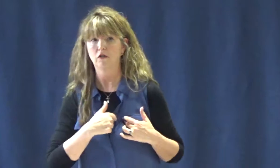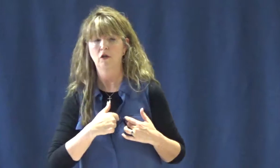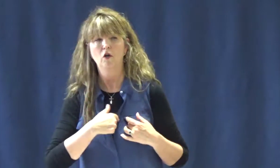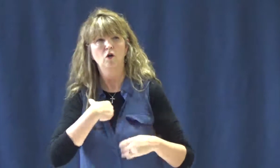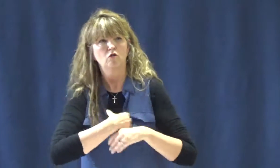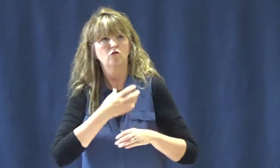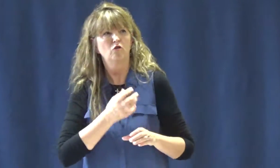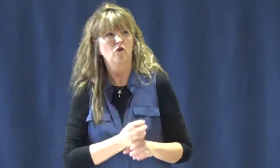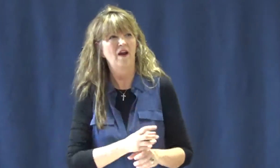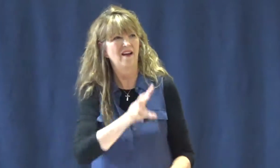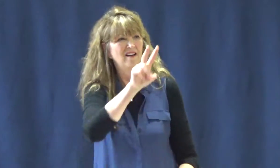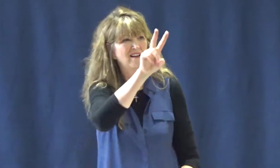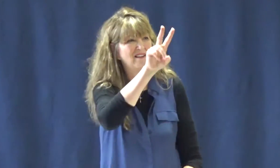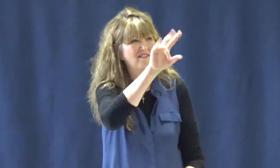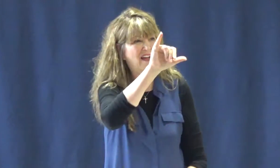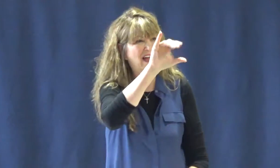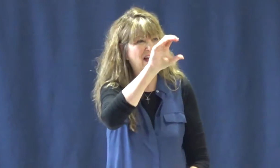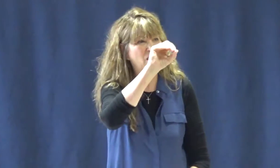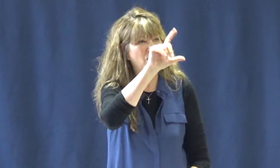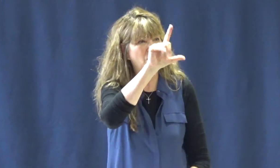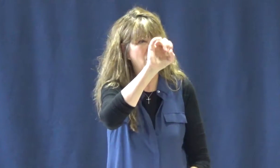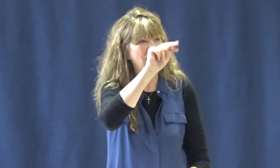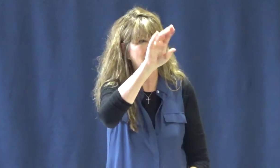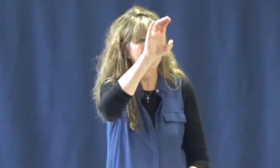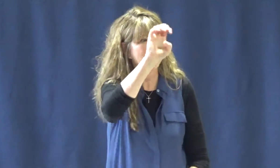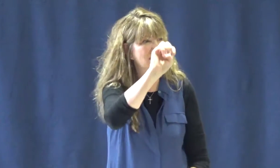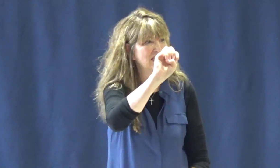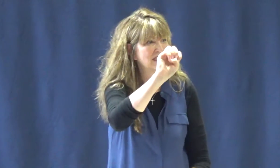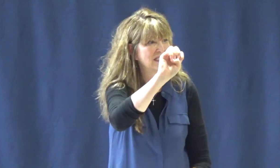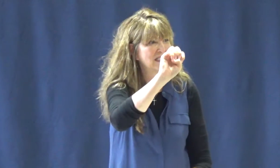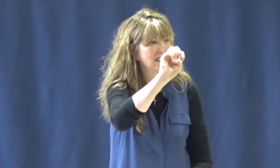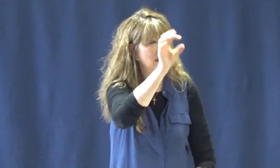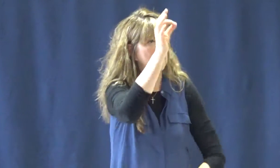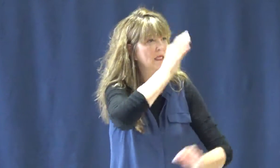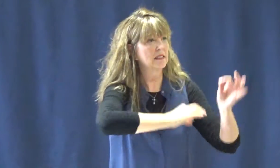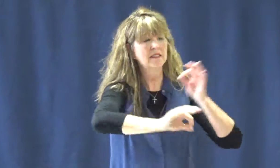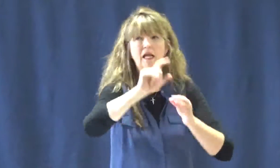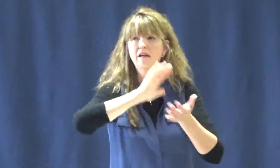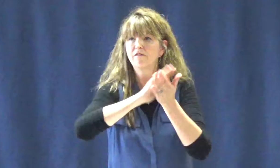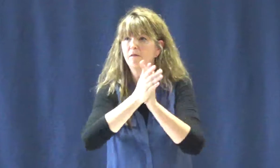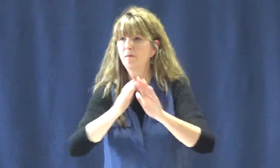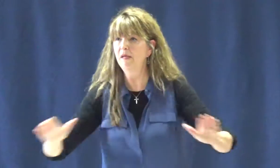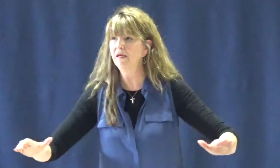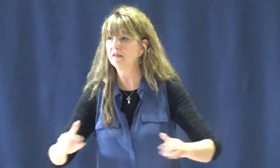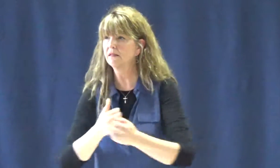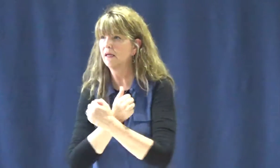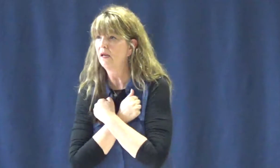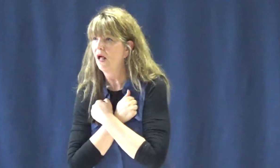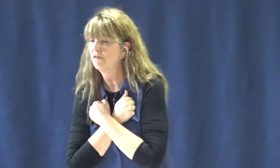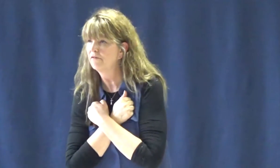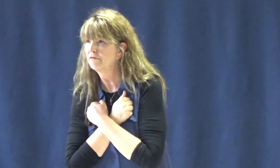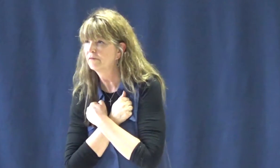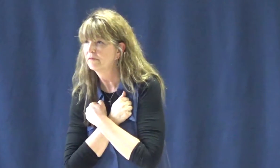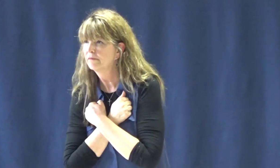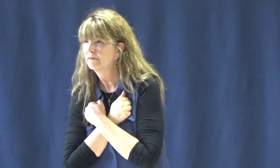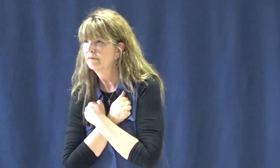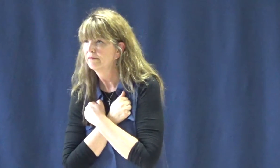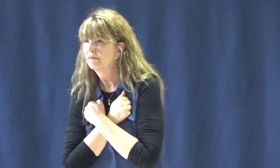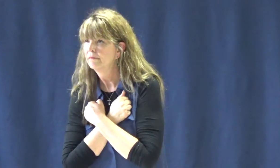It causes our hearts to create violence instead of peace and